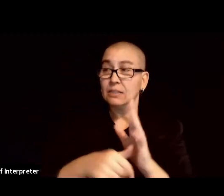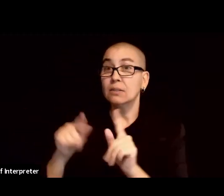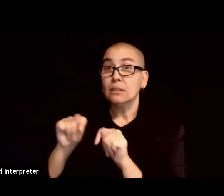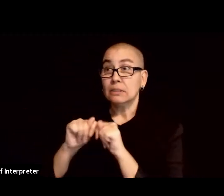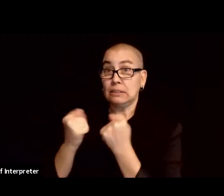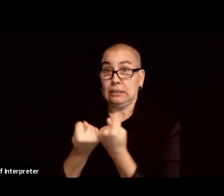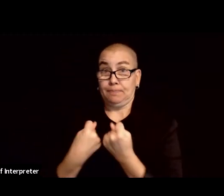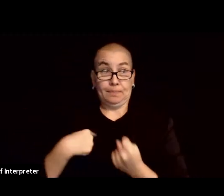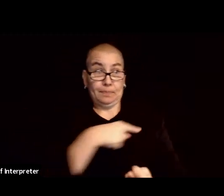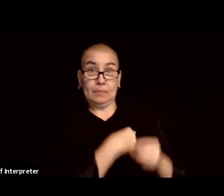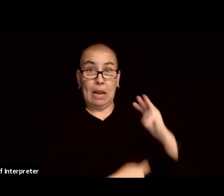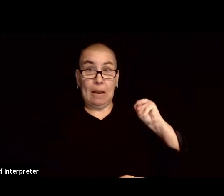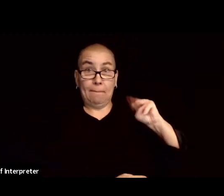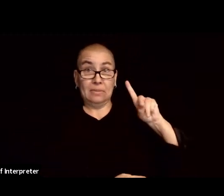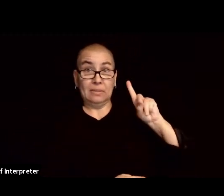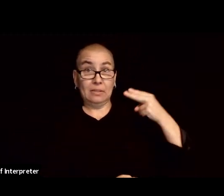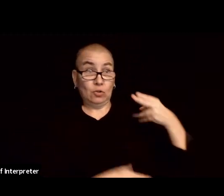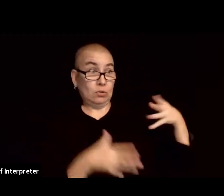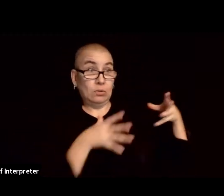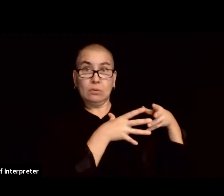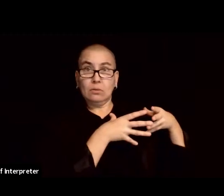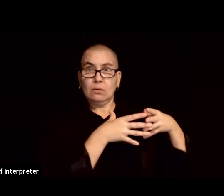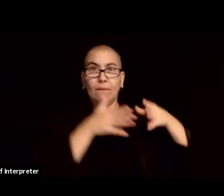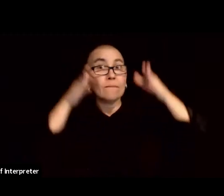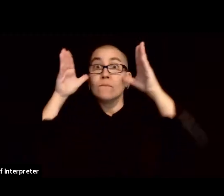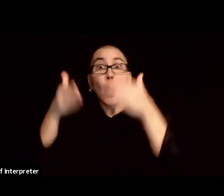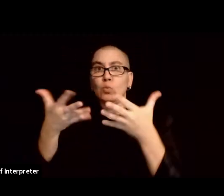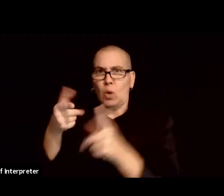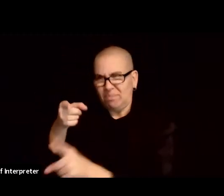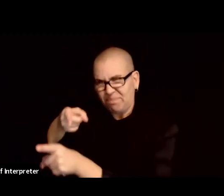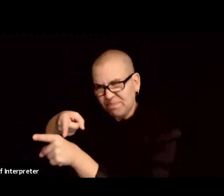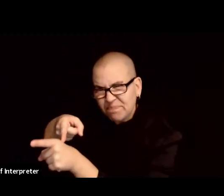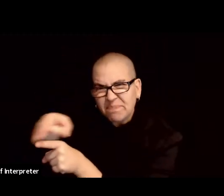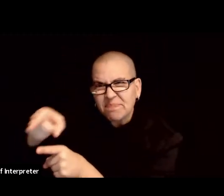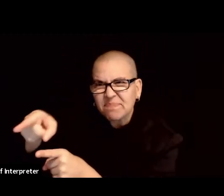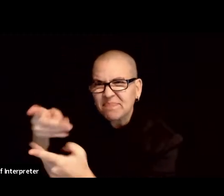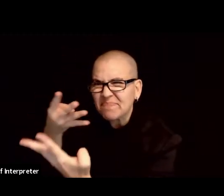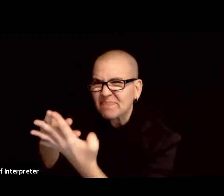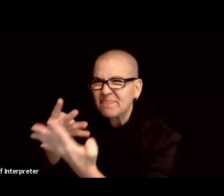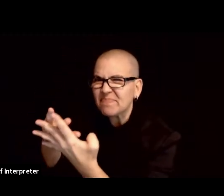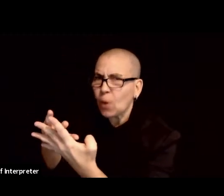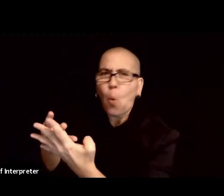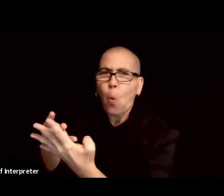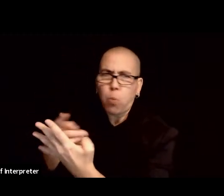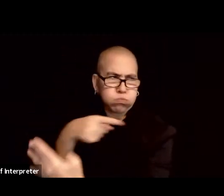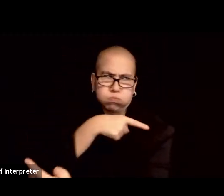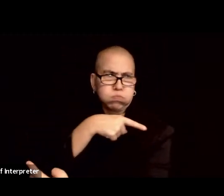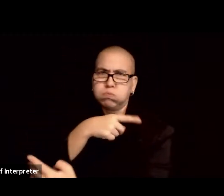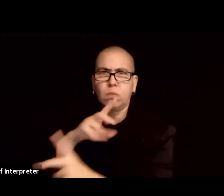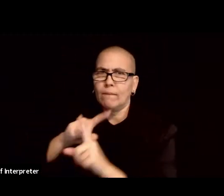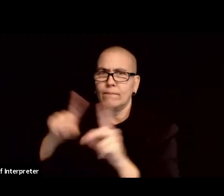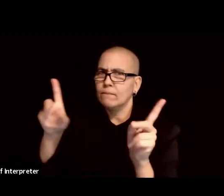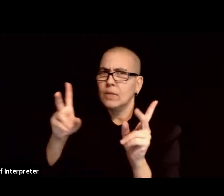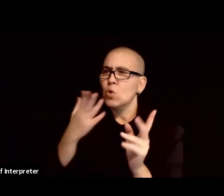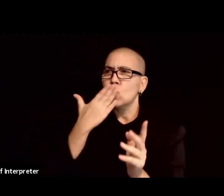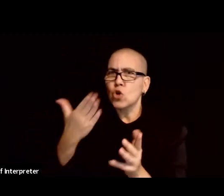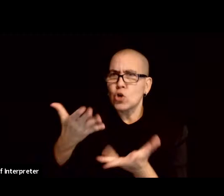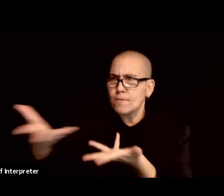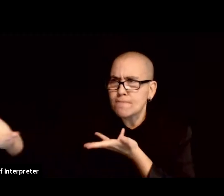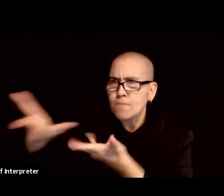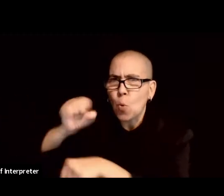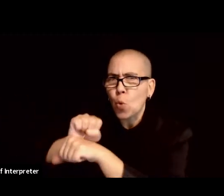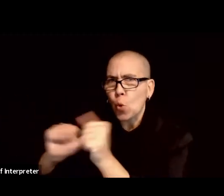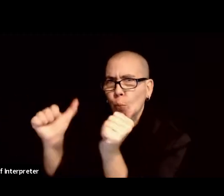corrections has been working with our partners at the Department of Corrections since the beginning of the